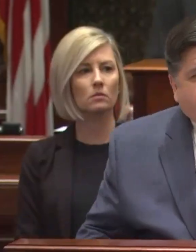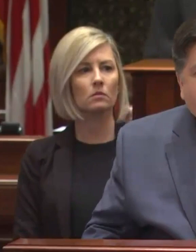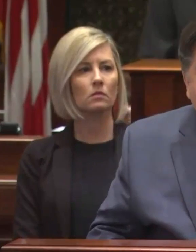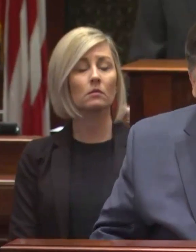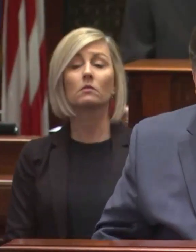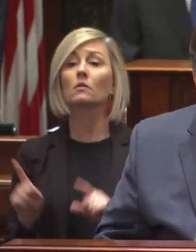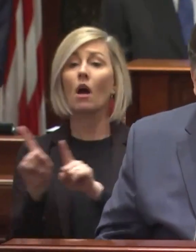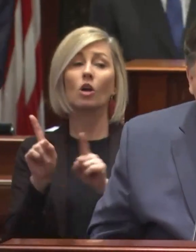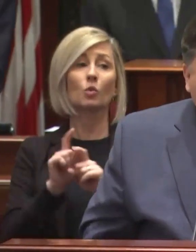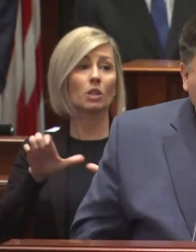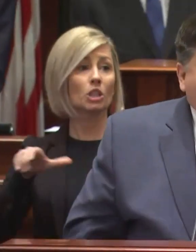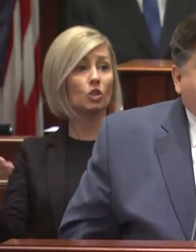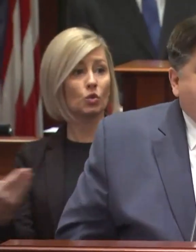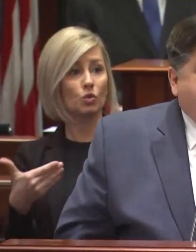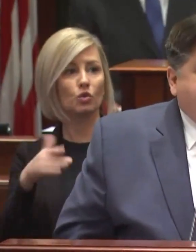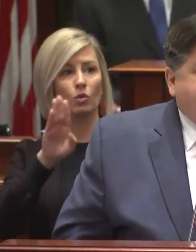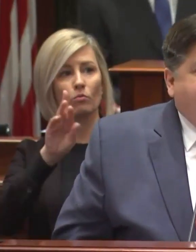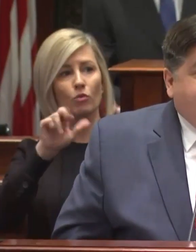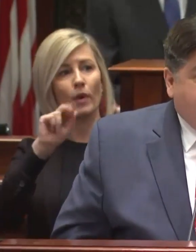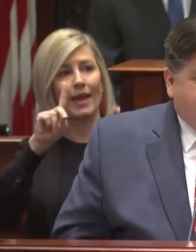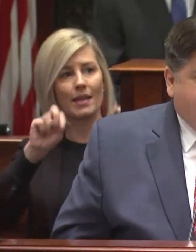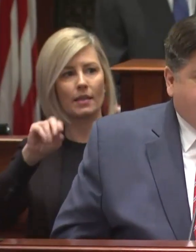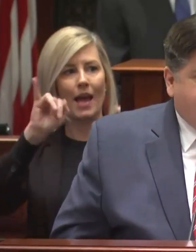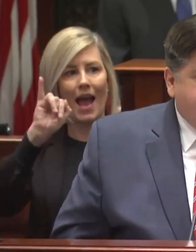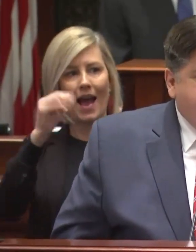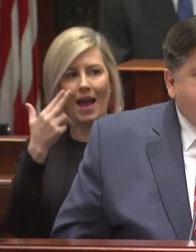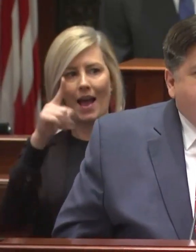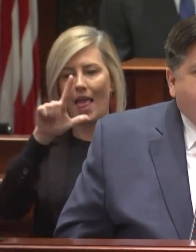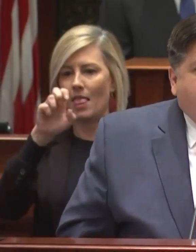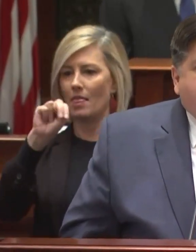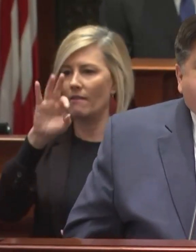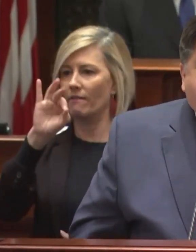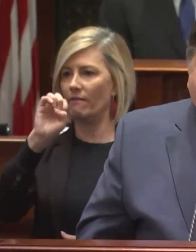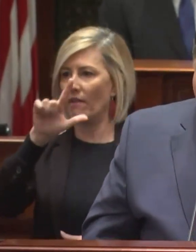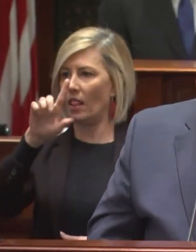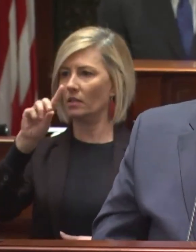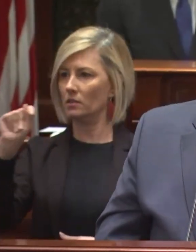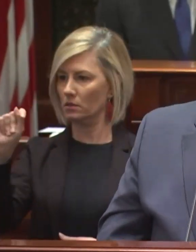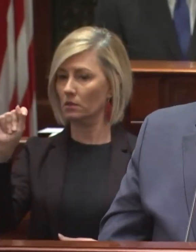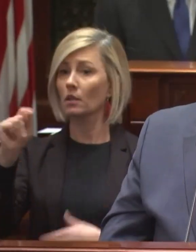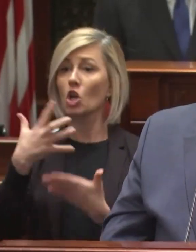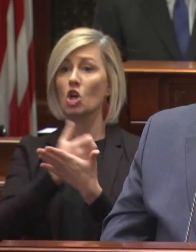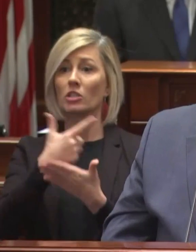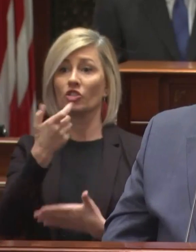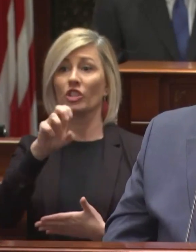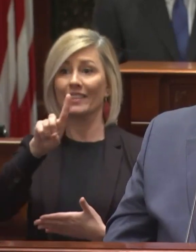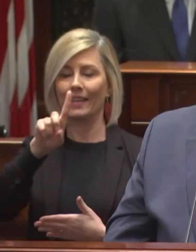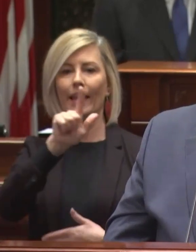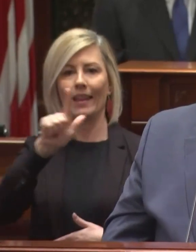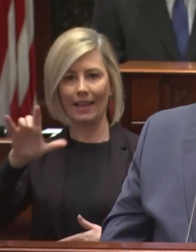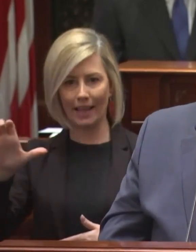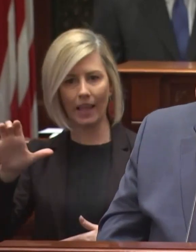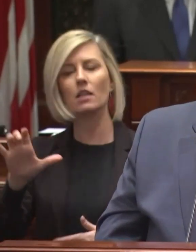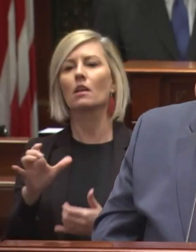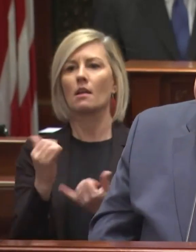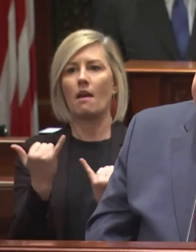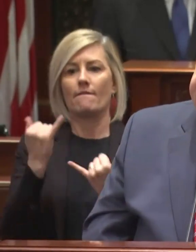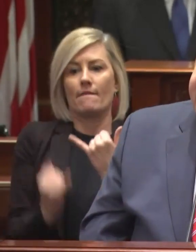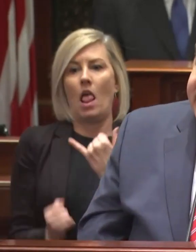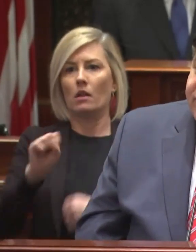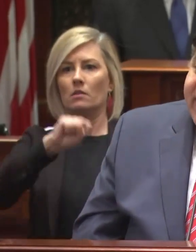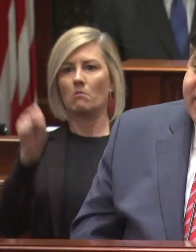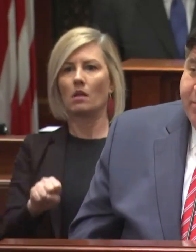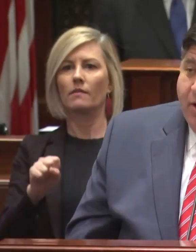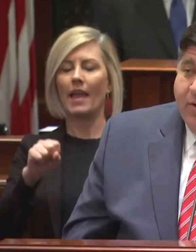I also want to introduce you all to Brandon Eilenfeld, who earned his GED at Lincoln Land and is in the final semester